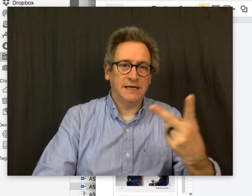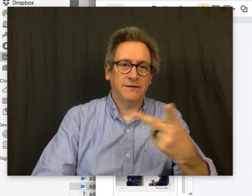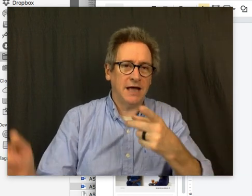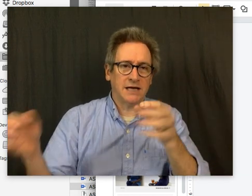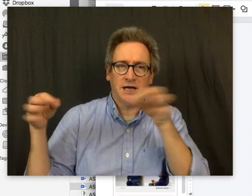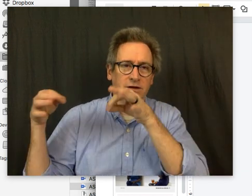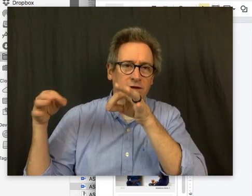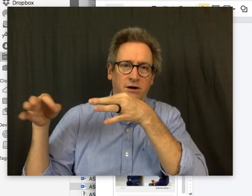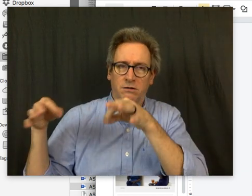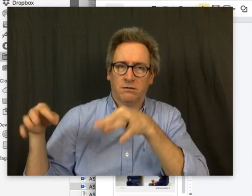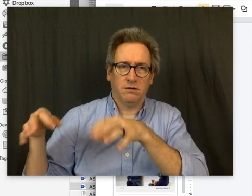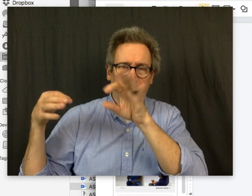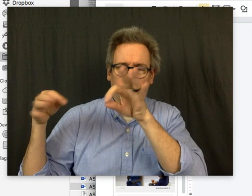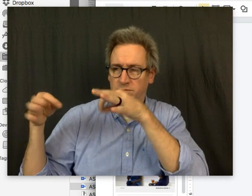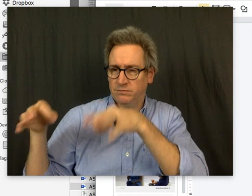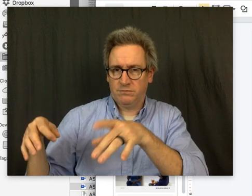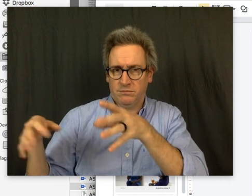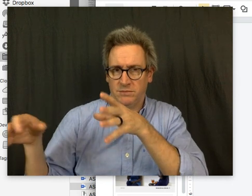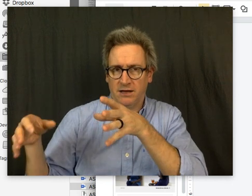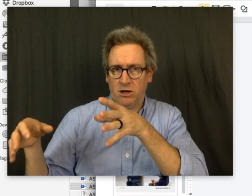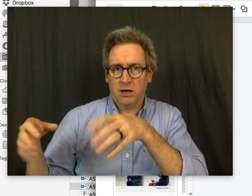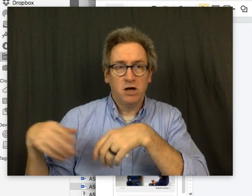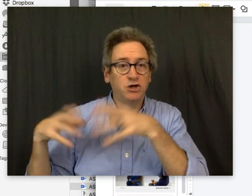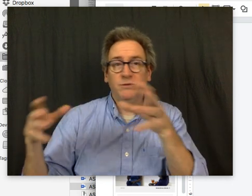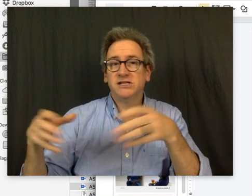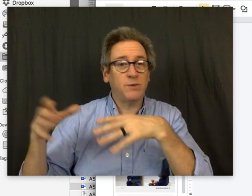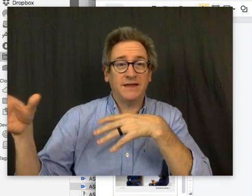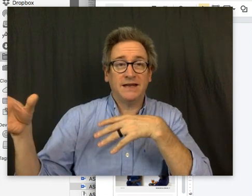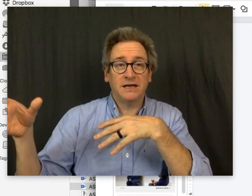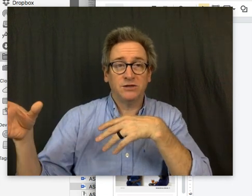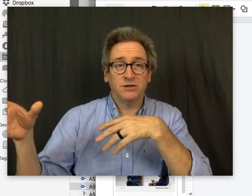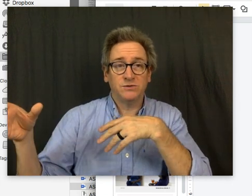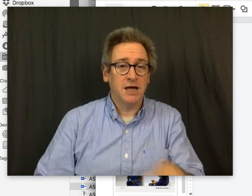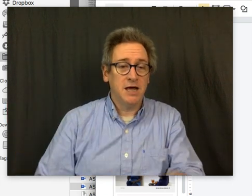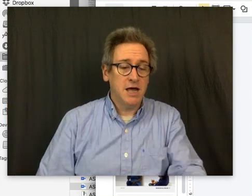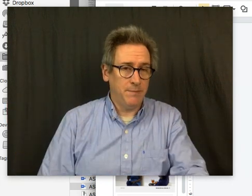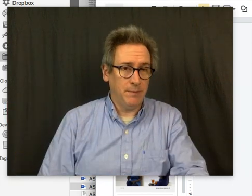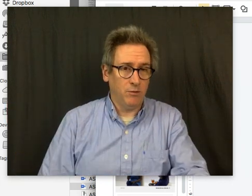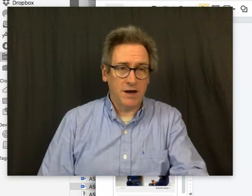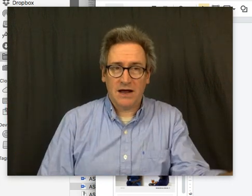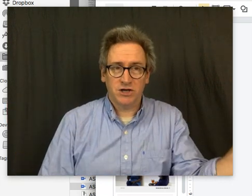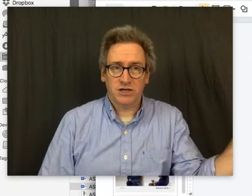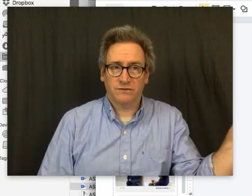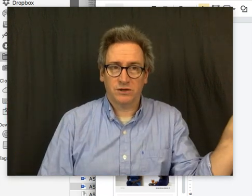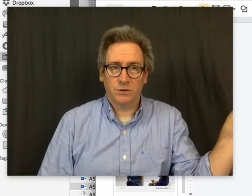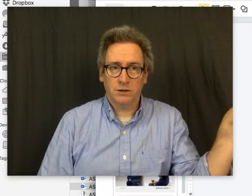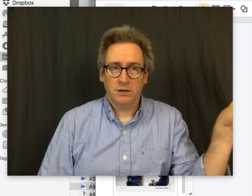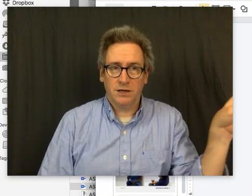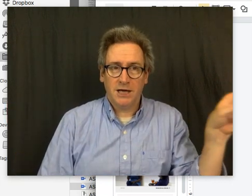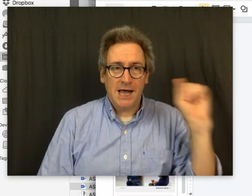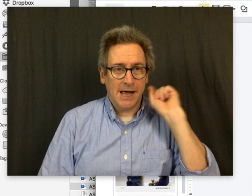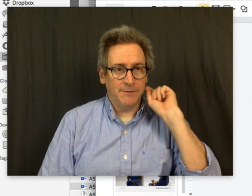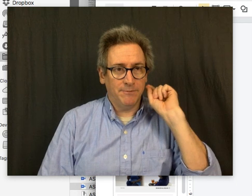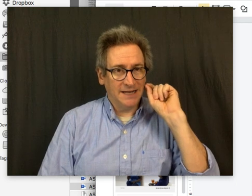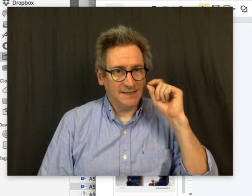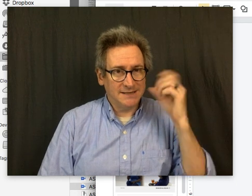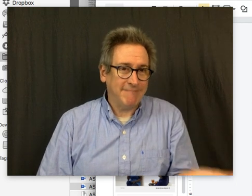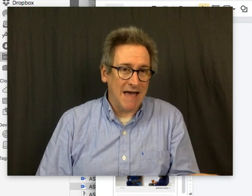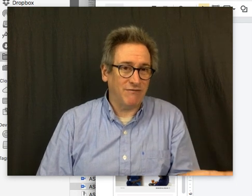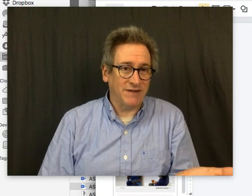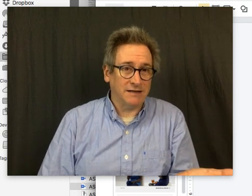reasons in their little dialogue, two reasons why they didn't do something, and people write down just the first one, and